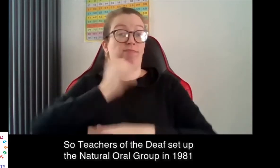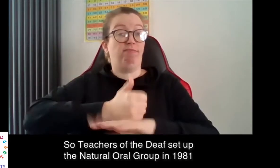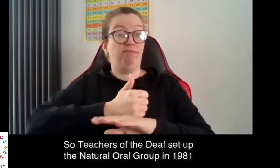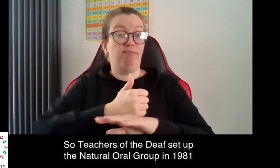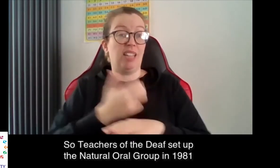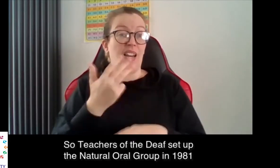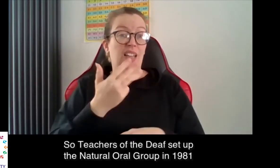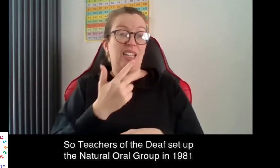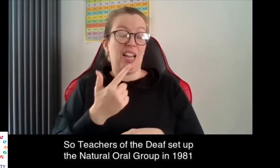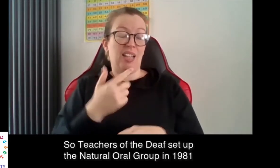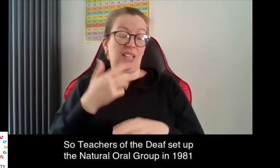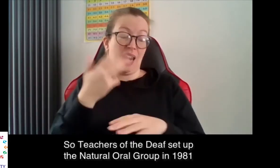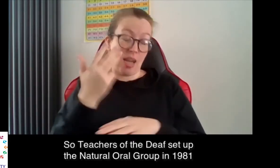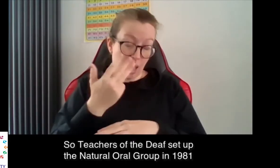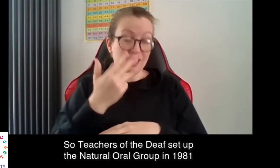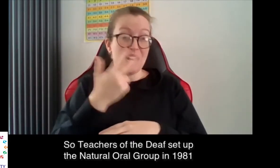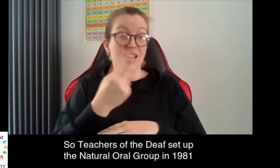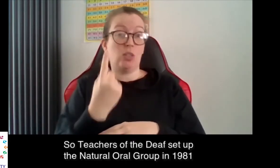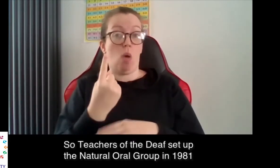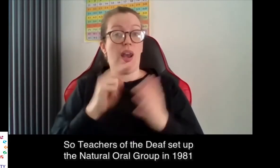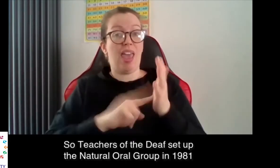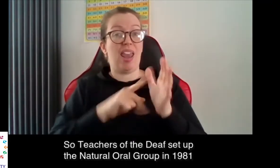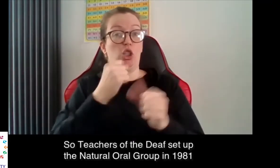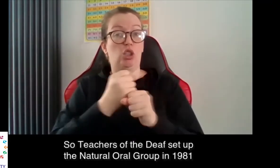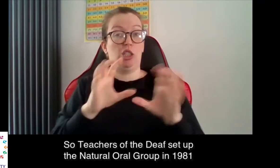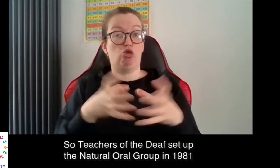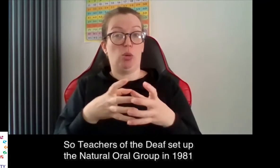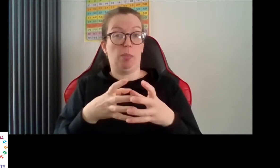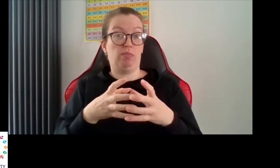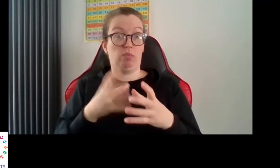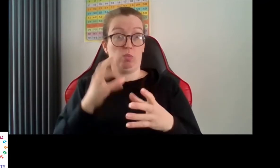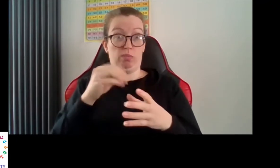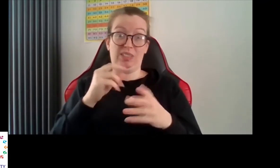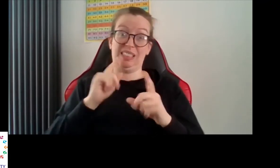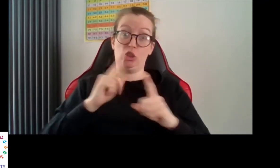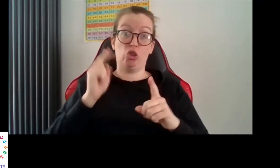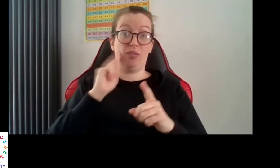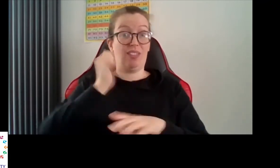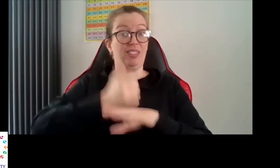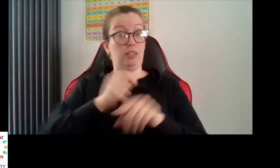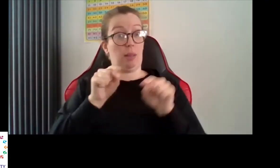So, teachers of the deaf set up the Natural Oral Group in 1981.